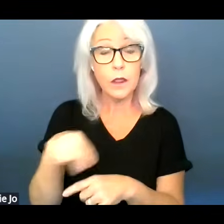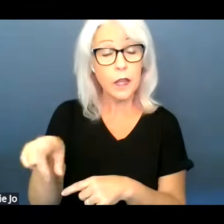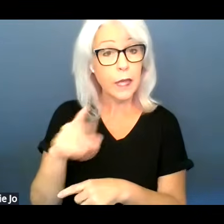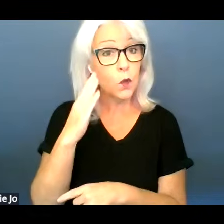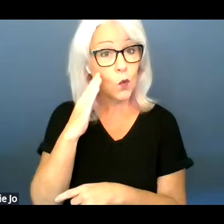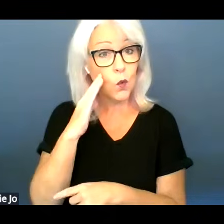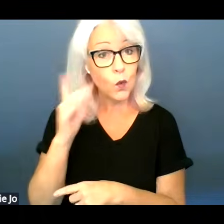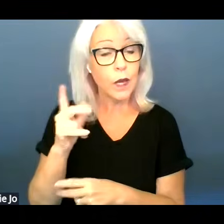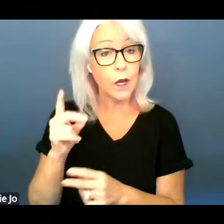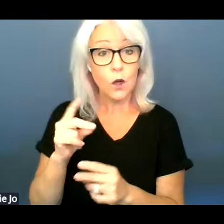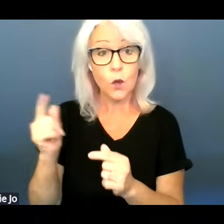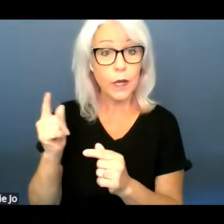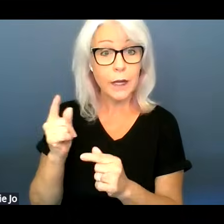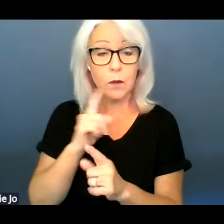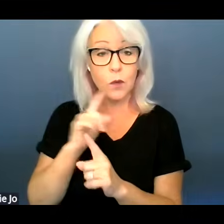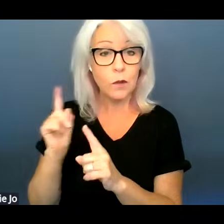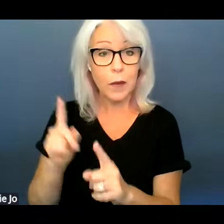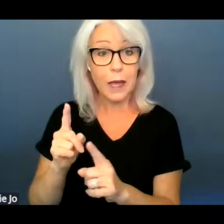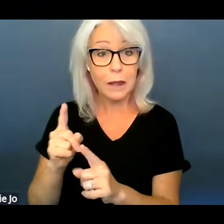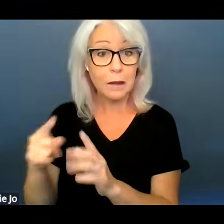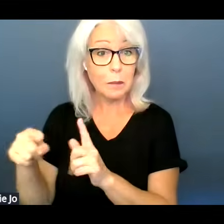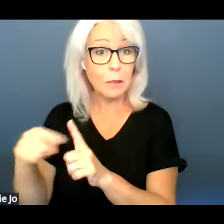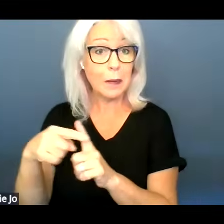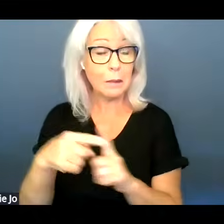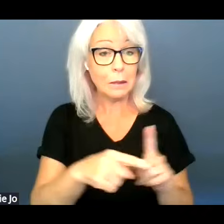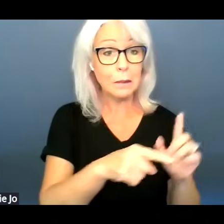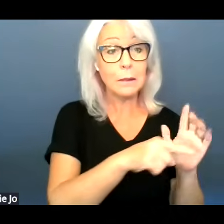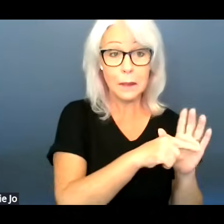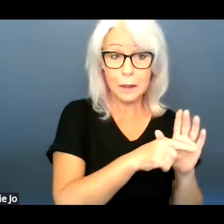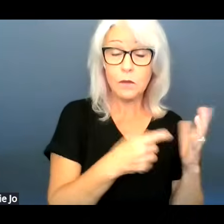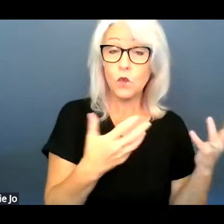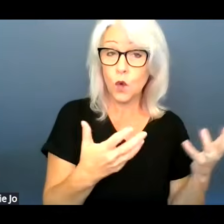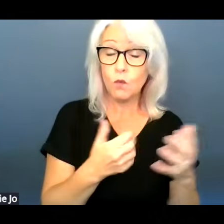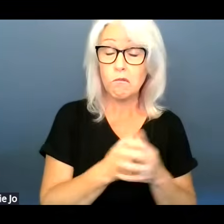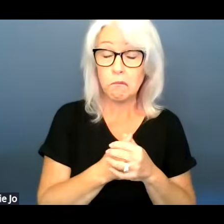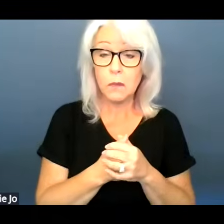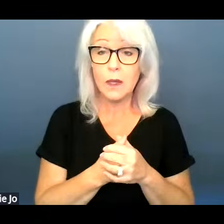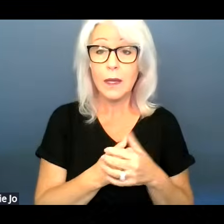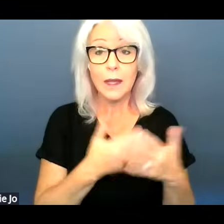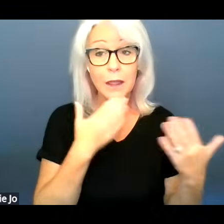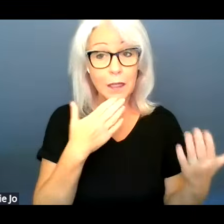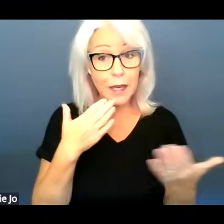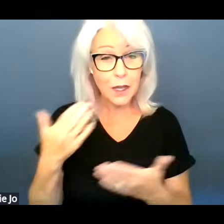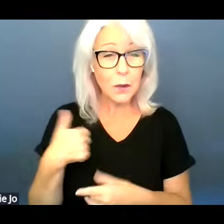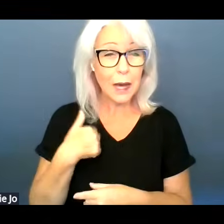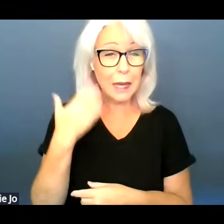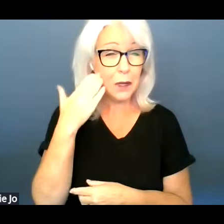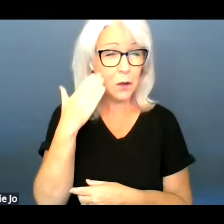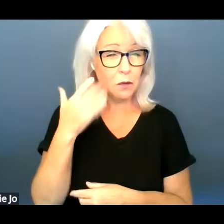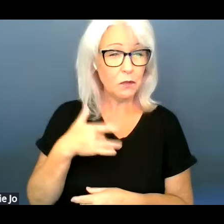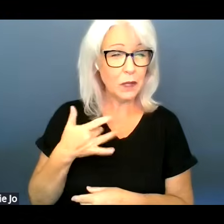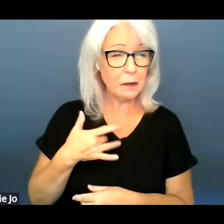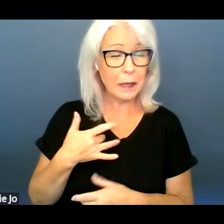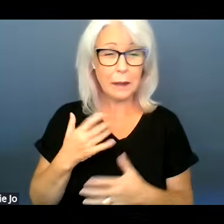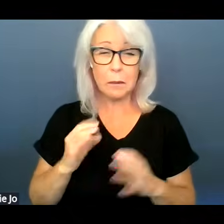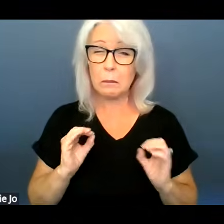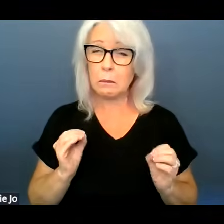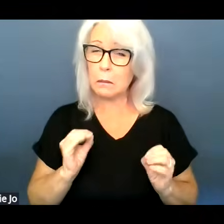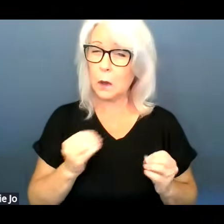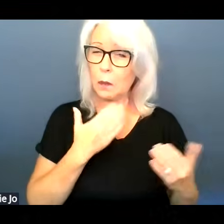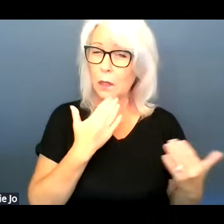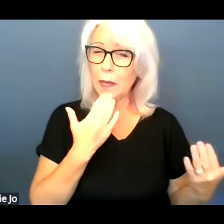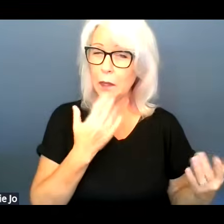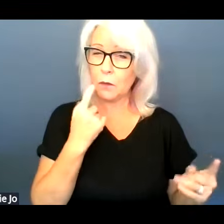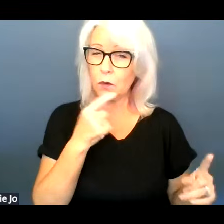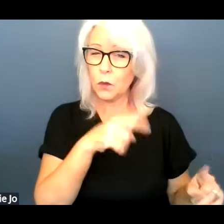of the ballot or the petition language. So thank you for, I'm sure it's sometimes maybe a thankless job. And there's probably a lot